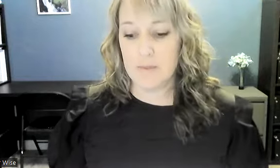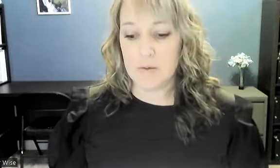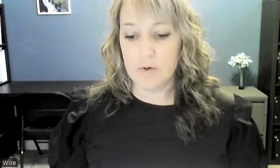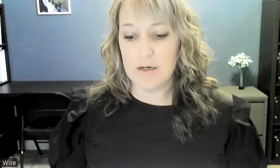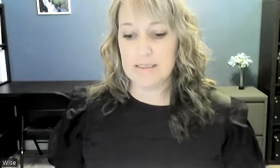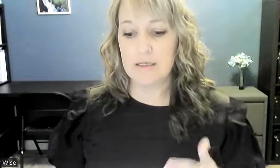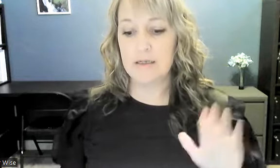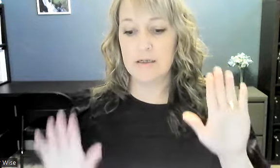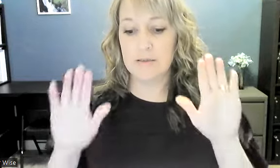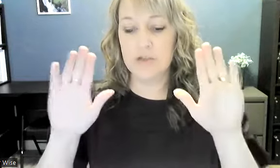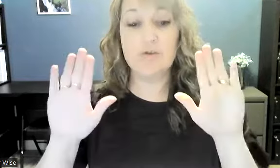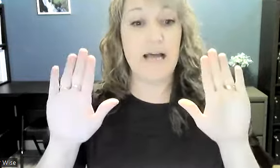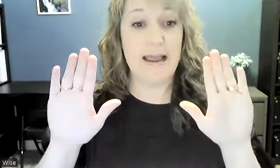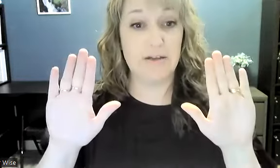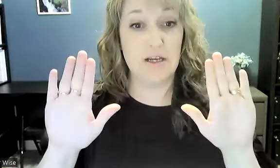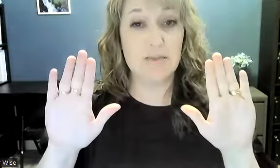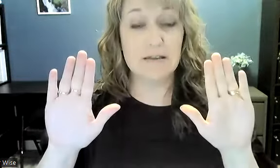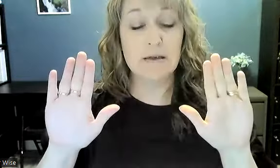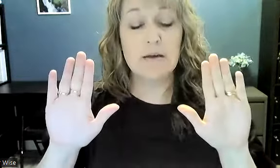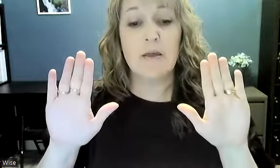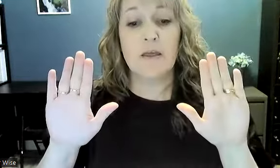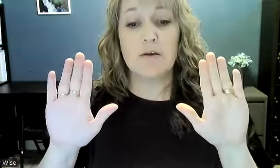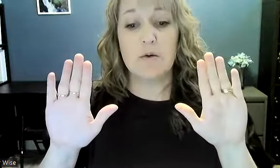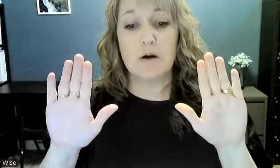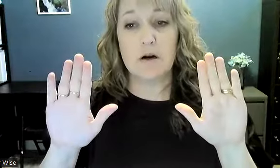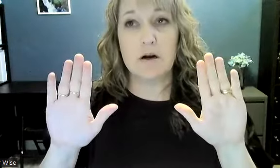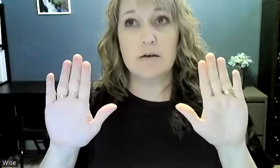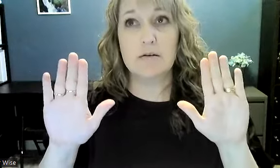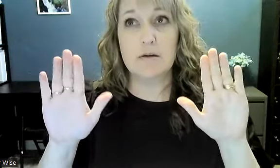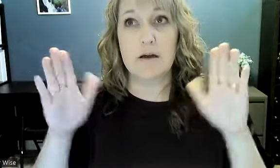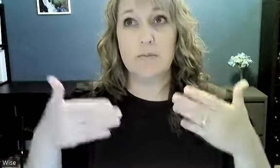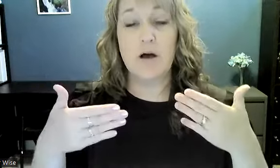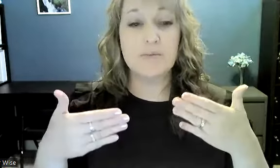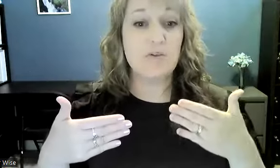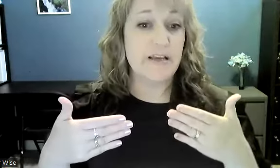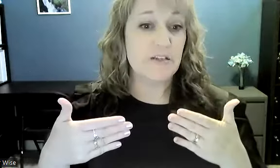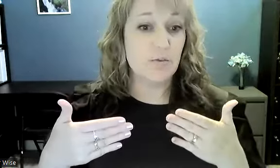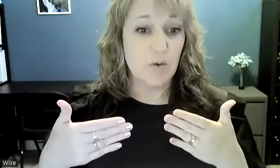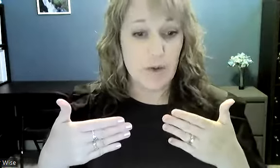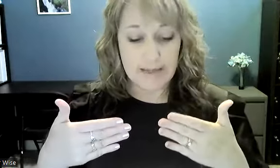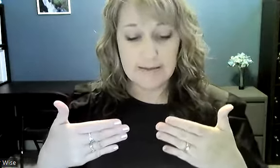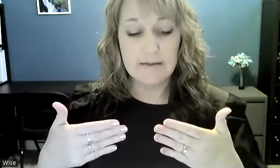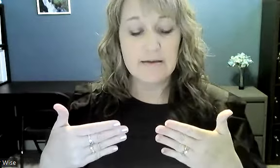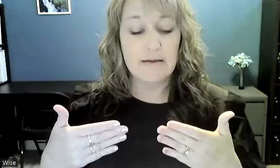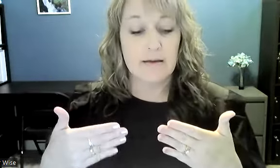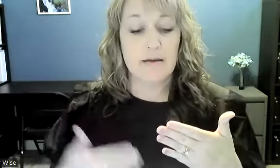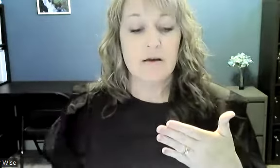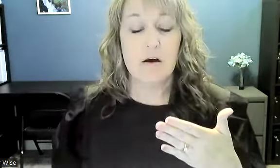You want two flat handshakes. Your palms will face you both ways. On